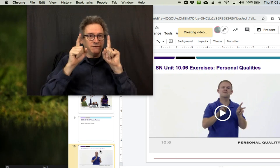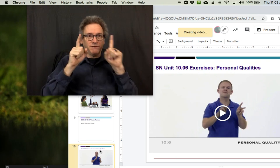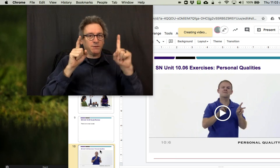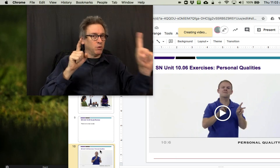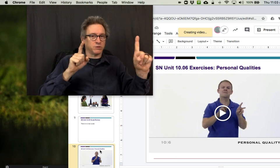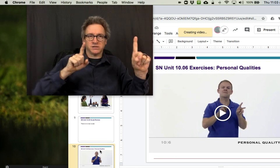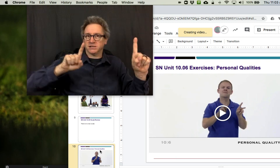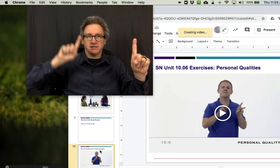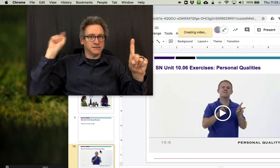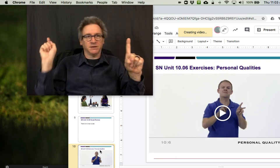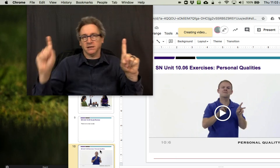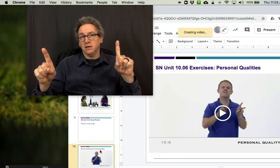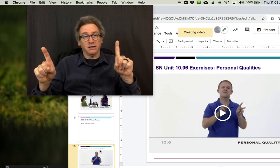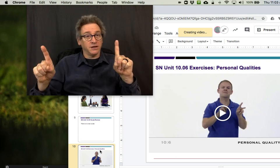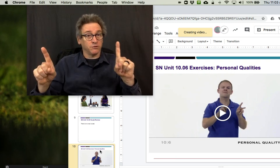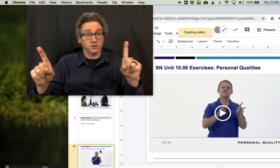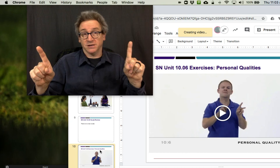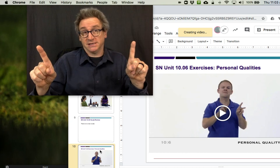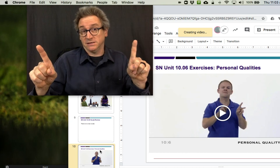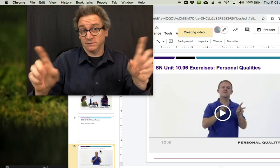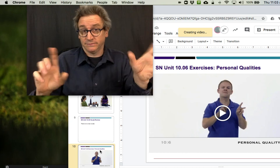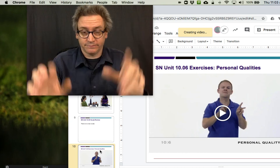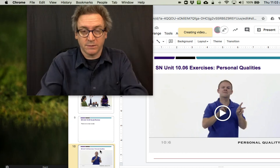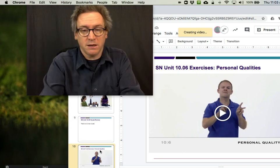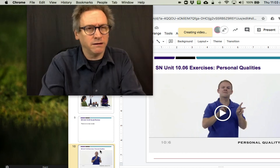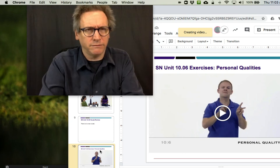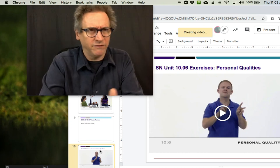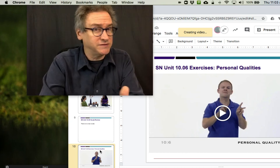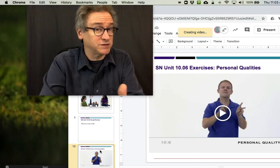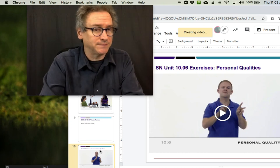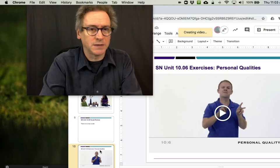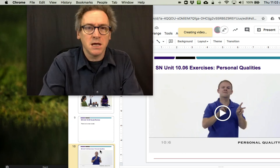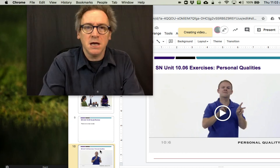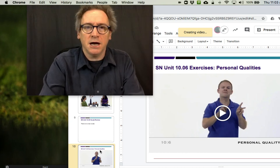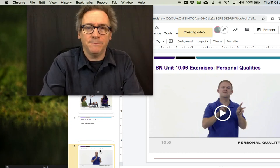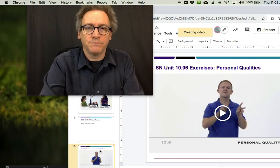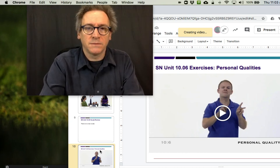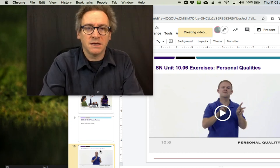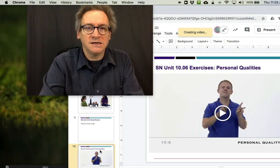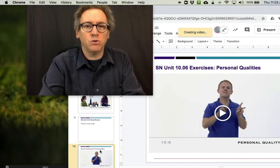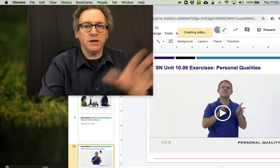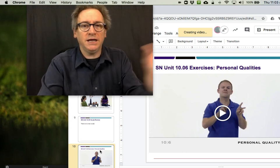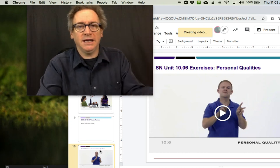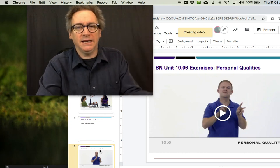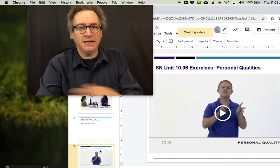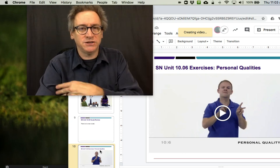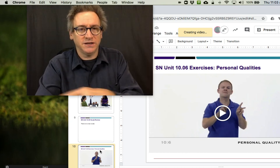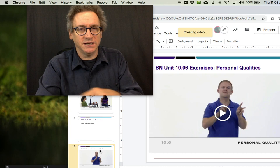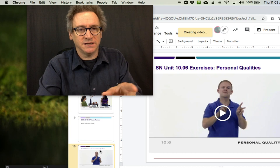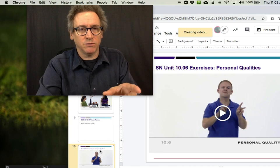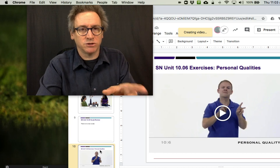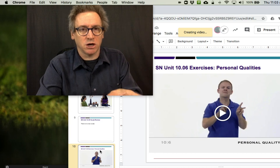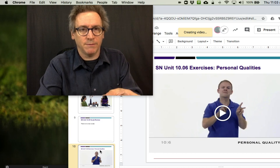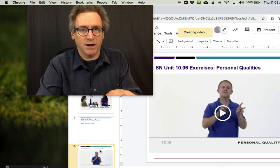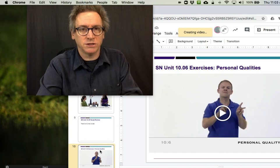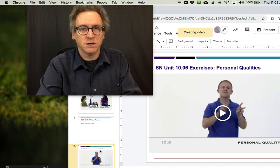because invariably one person's going to see something that the other person misses and vice versa. So in each of these,